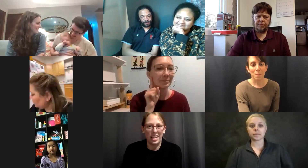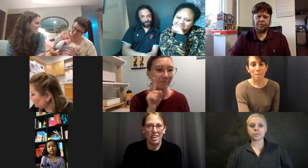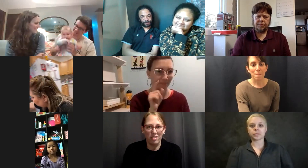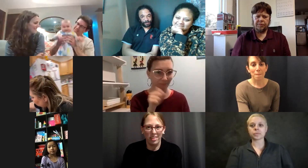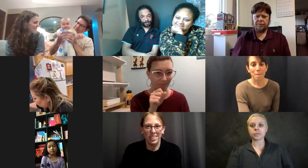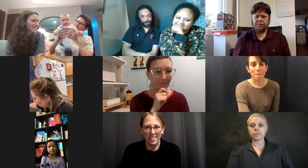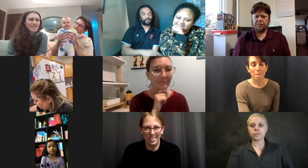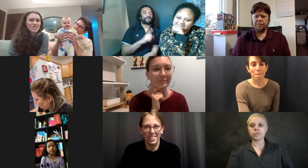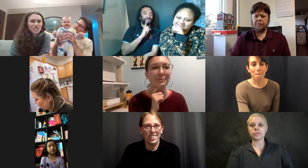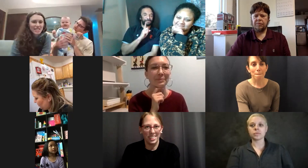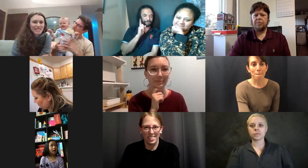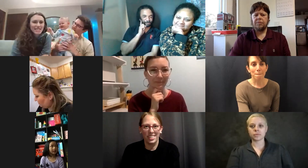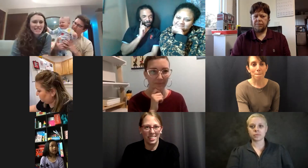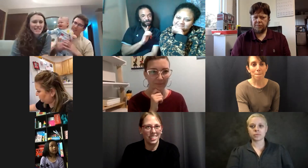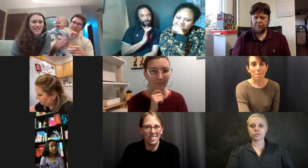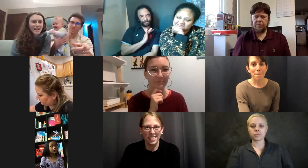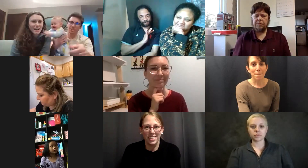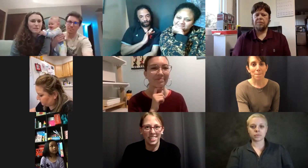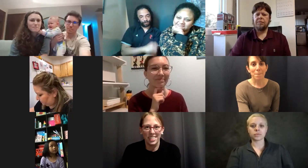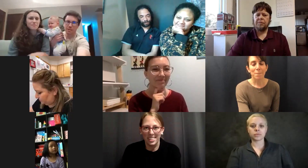And she's deaf.